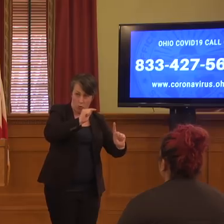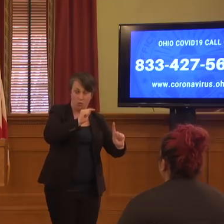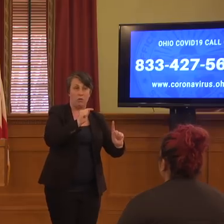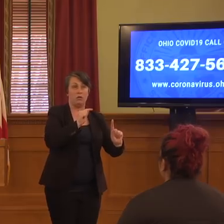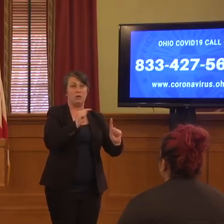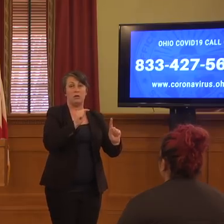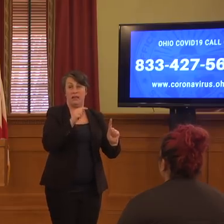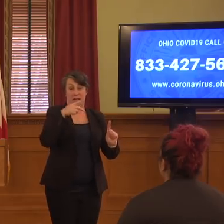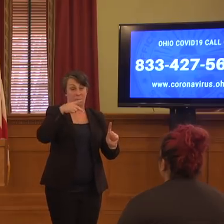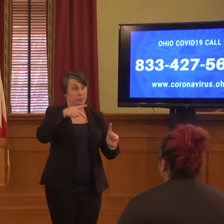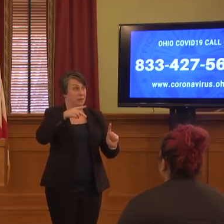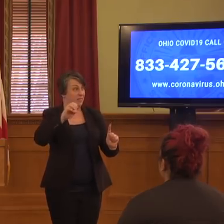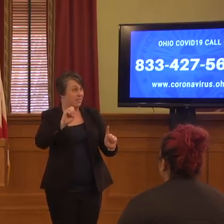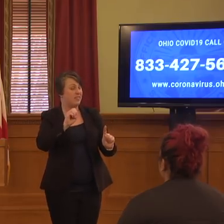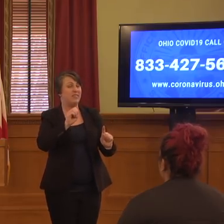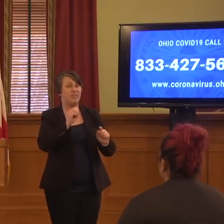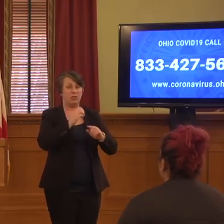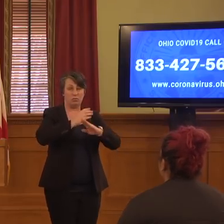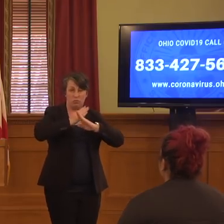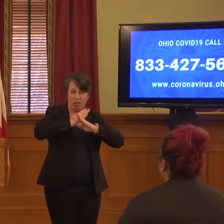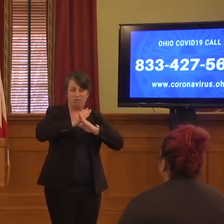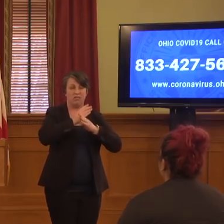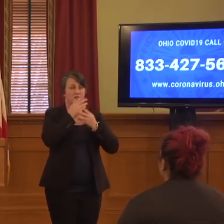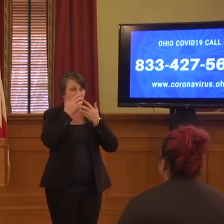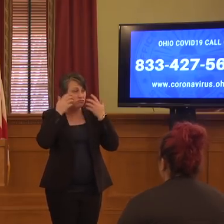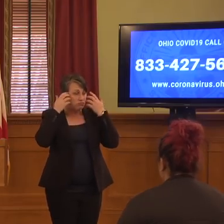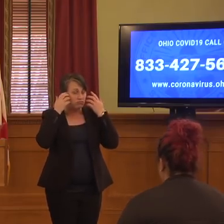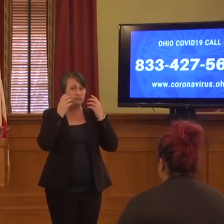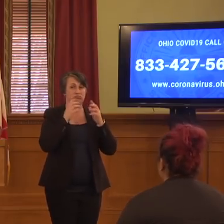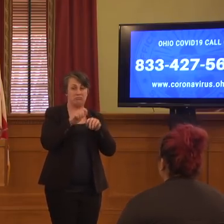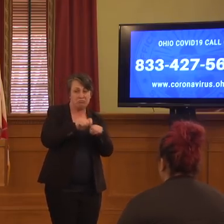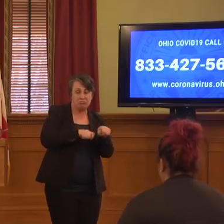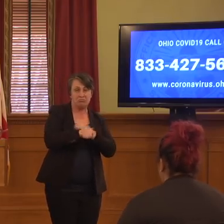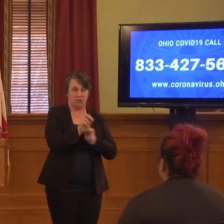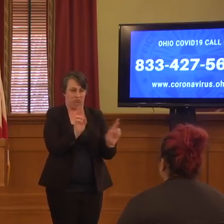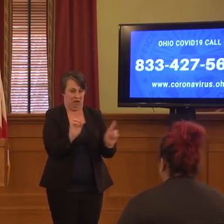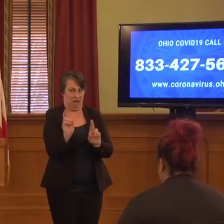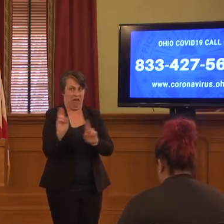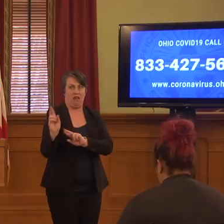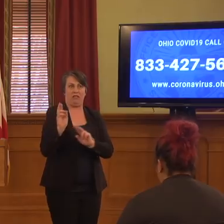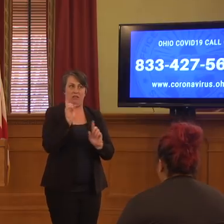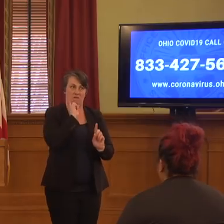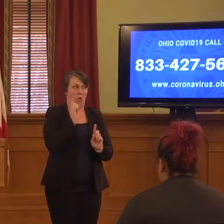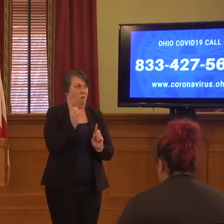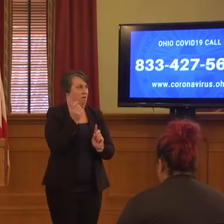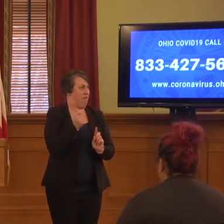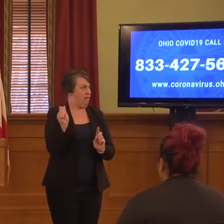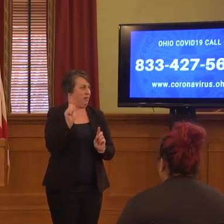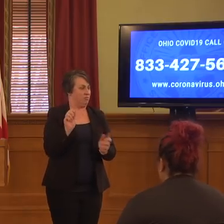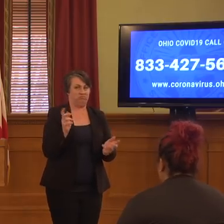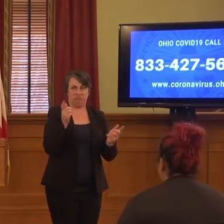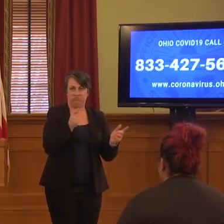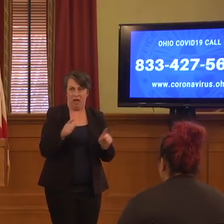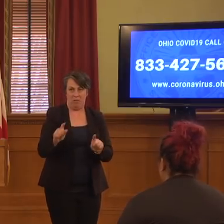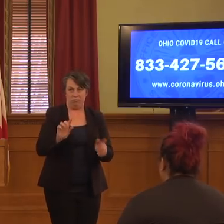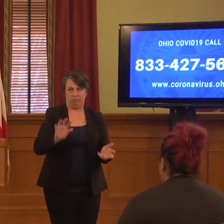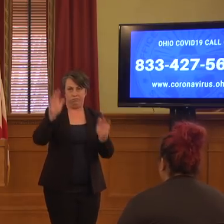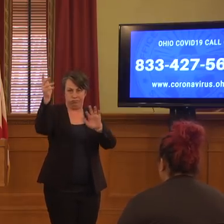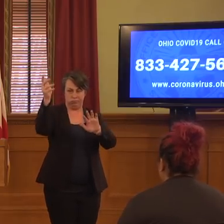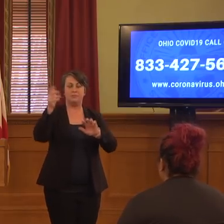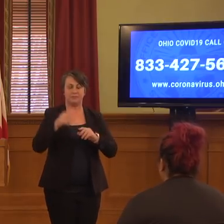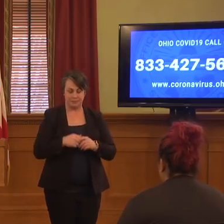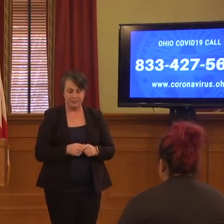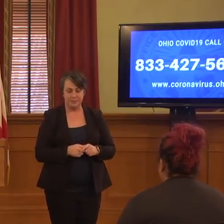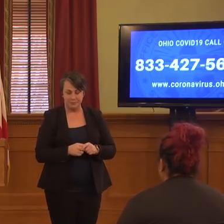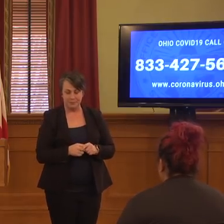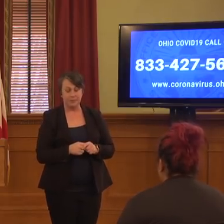PPE, and all the devices that you're talking about. So they are always in play. And hospitals right now, go to,